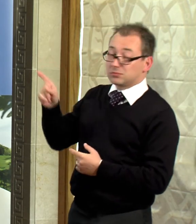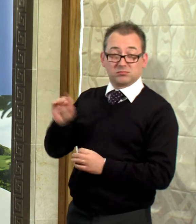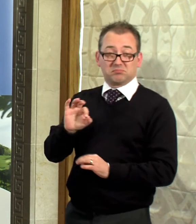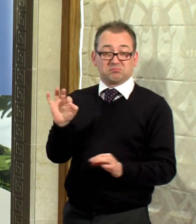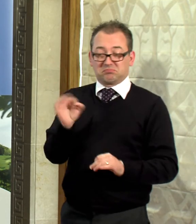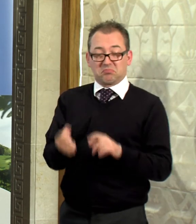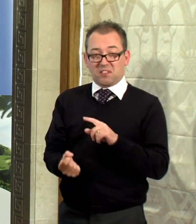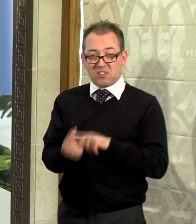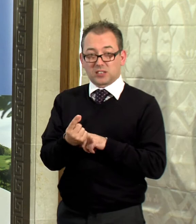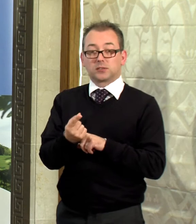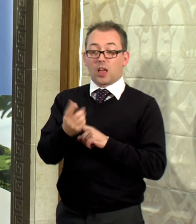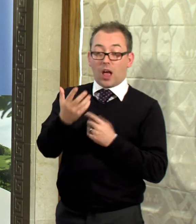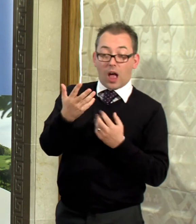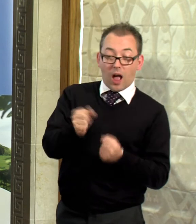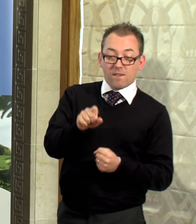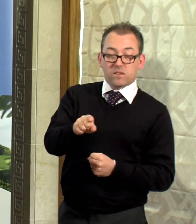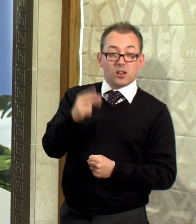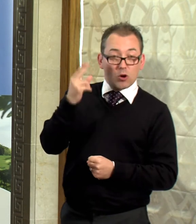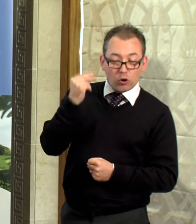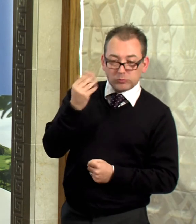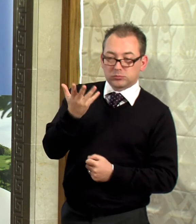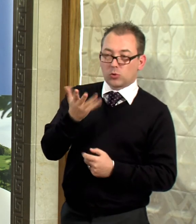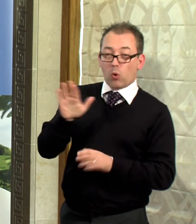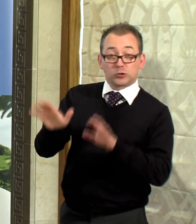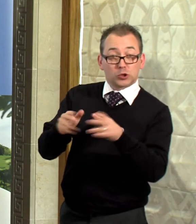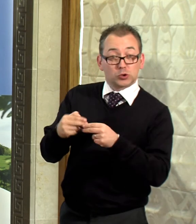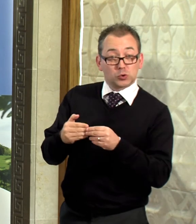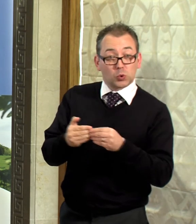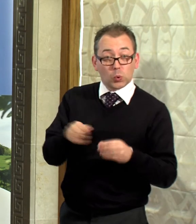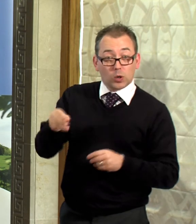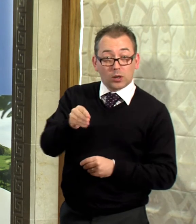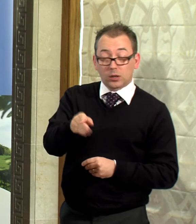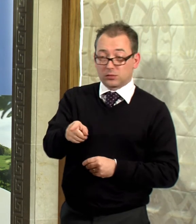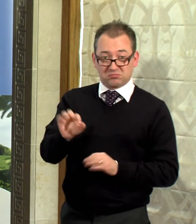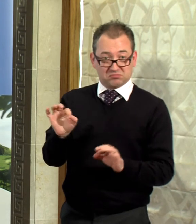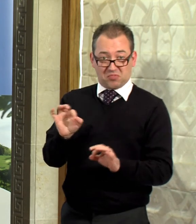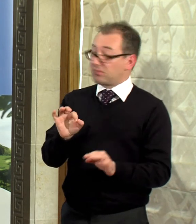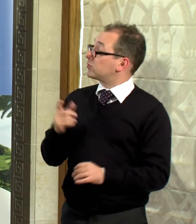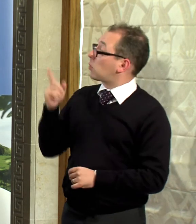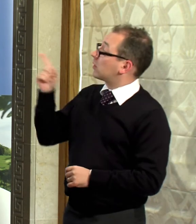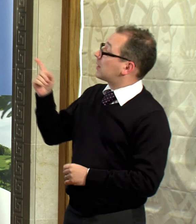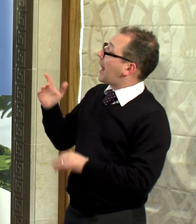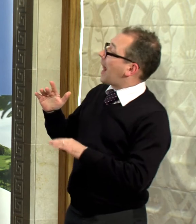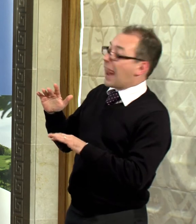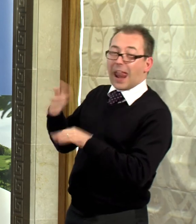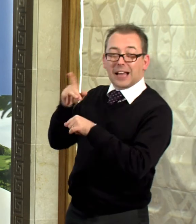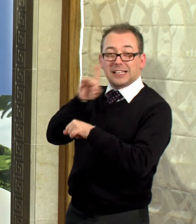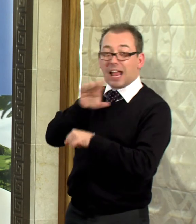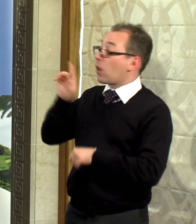with either audio description or touch tours. That's the light yellow portions of the